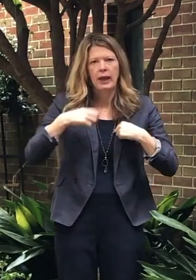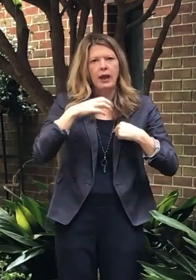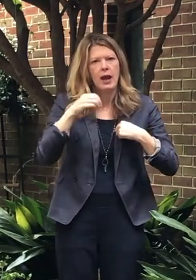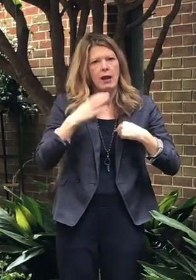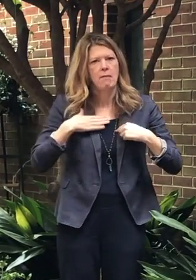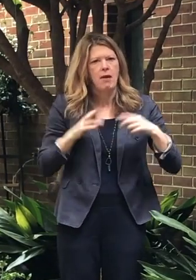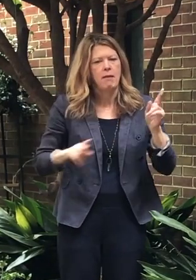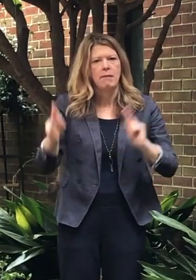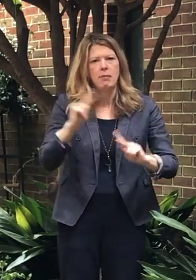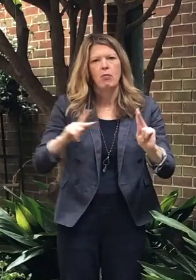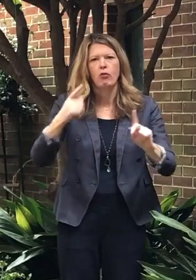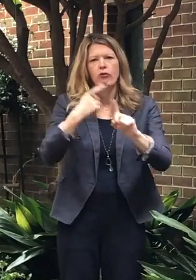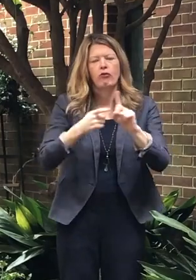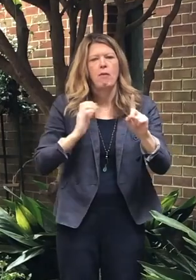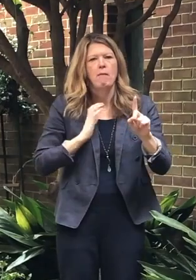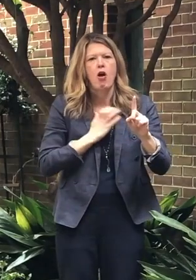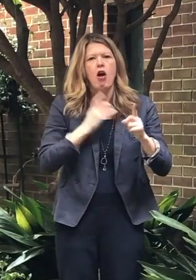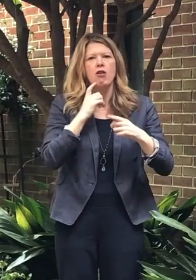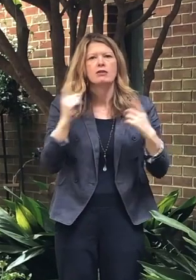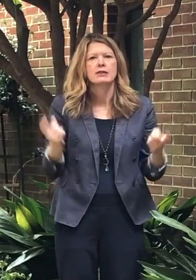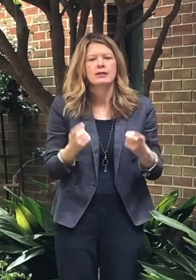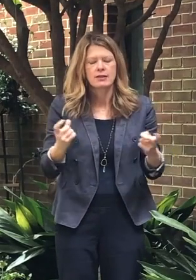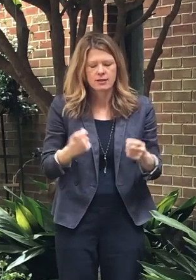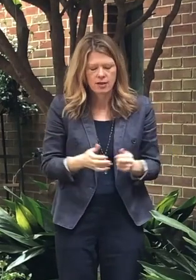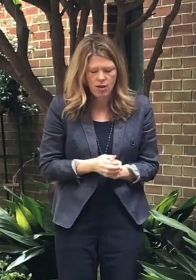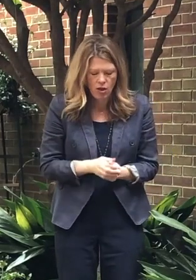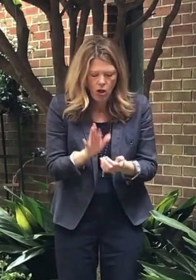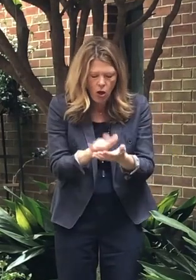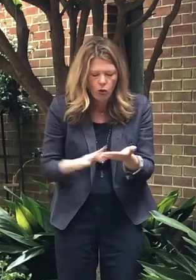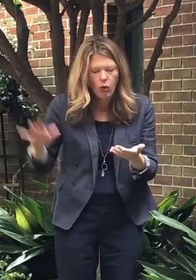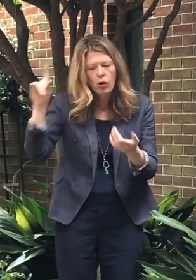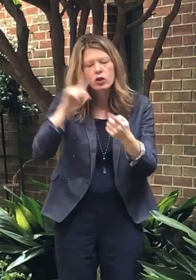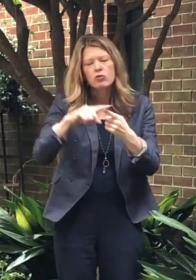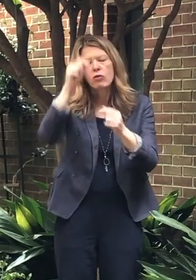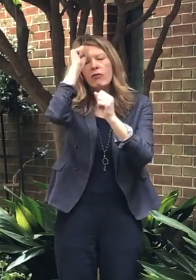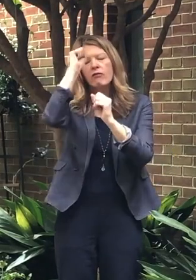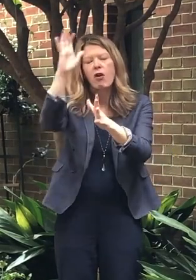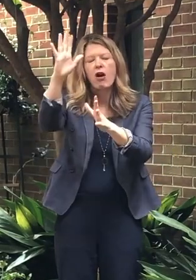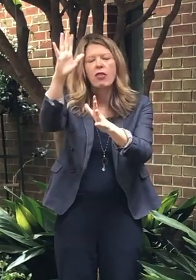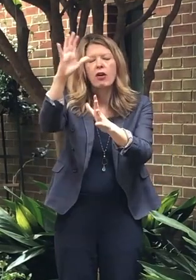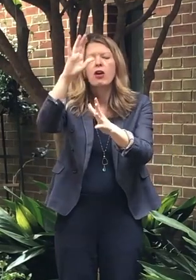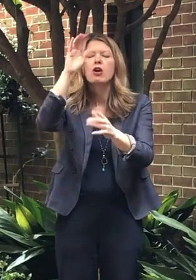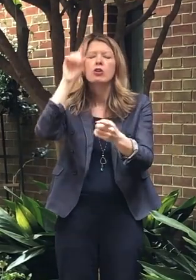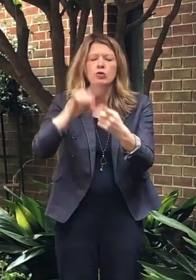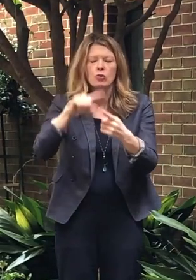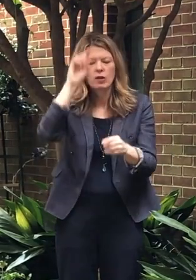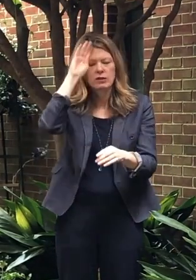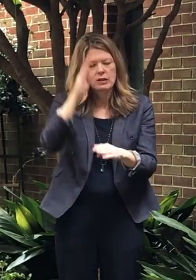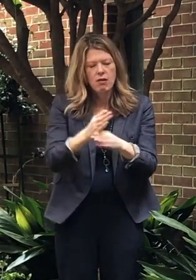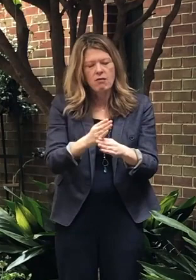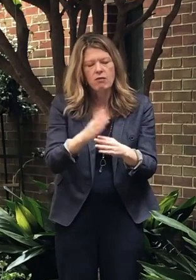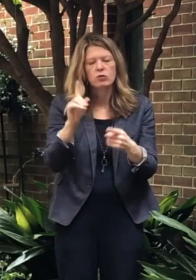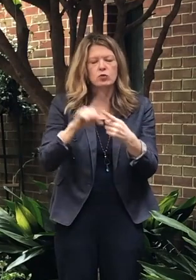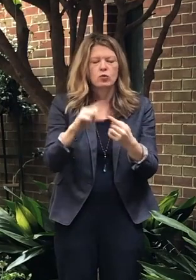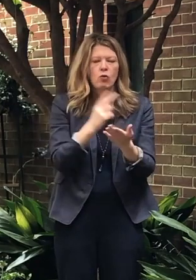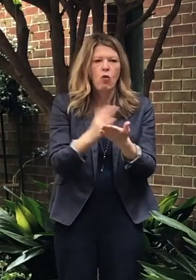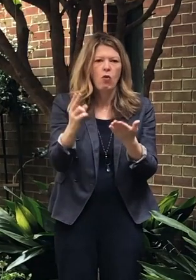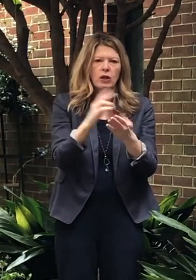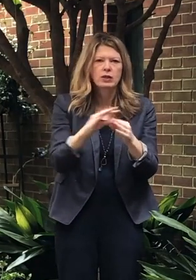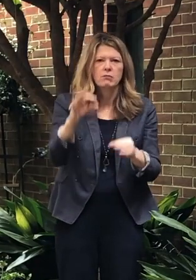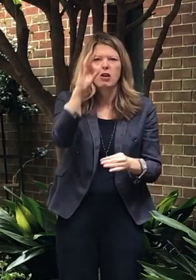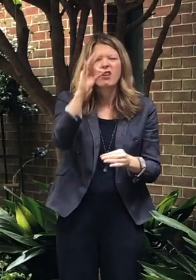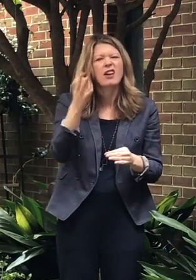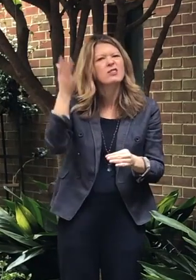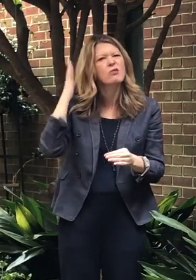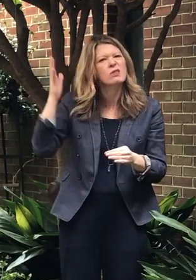their sins. Glory to the Father, and to the Son, and to the Holy Spirit, as it was in